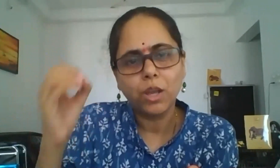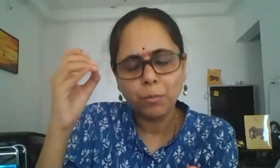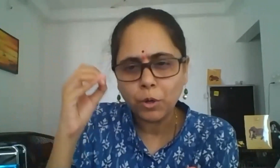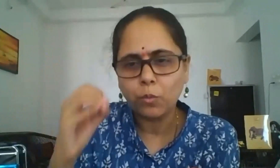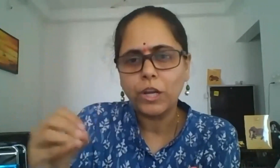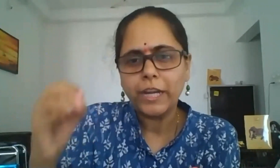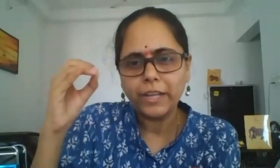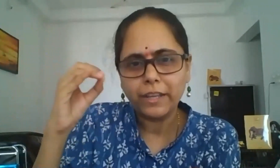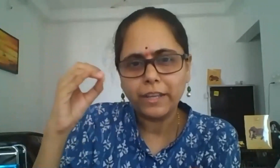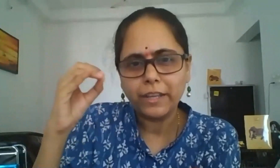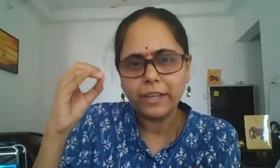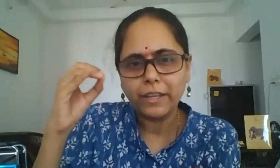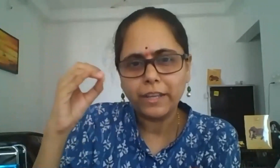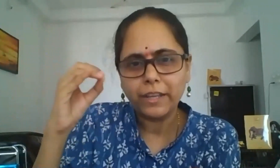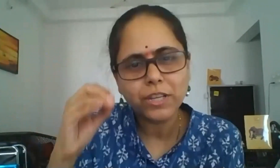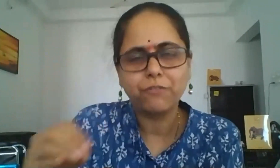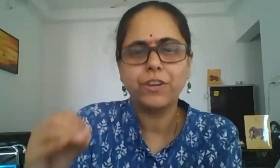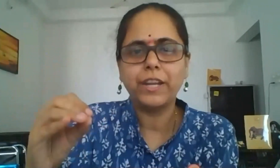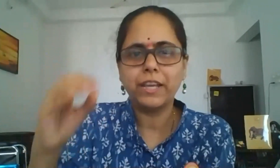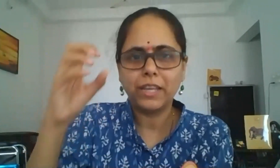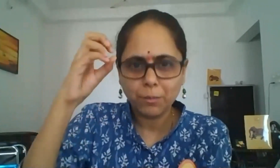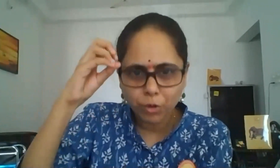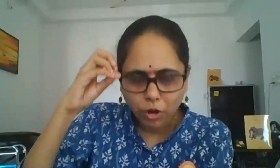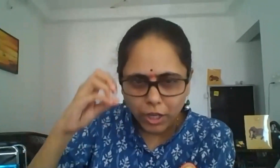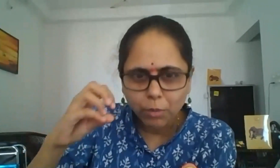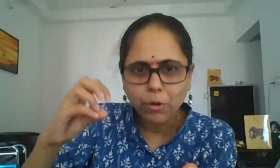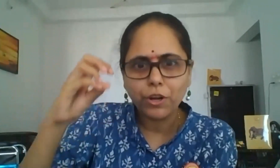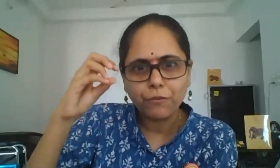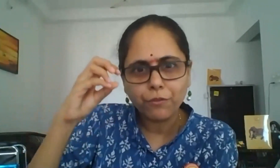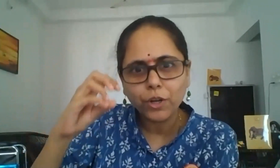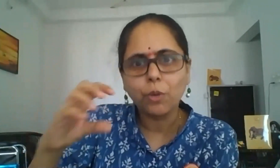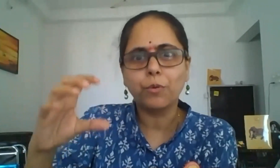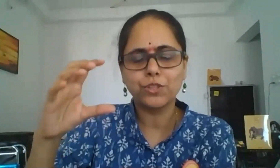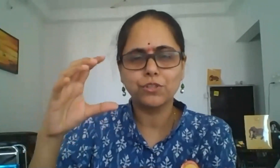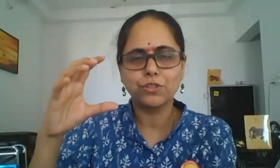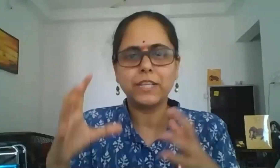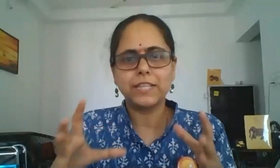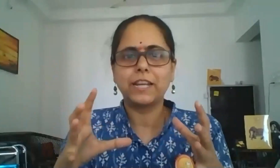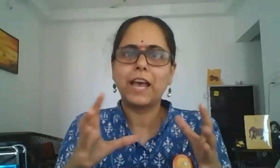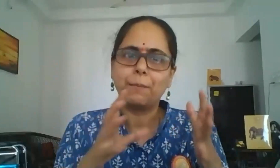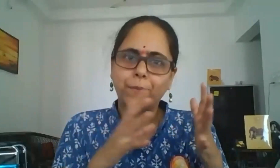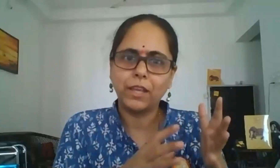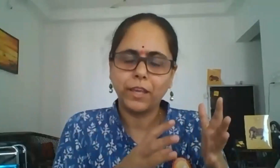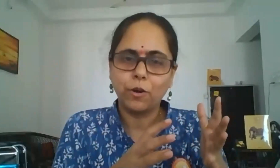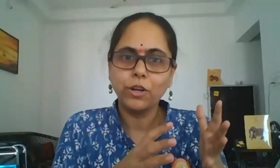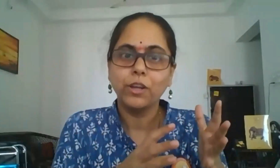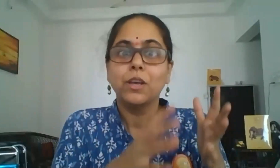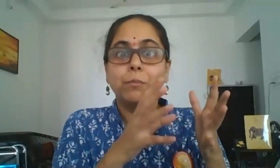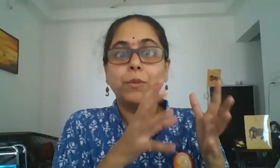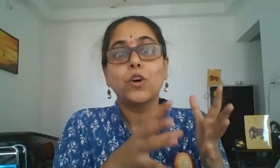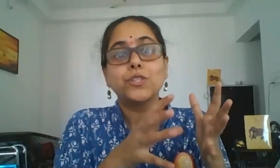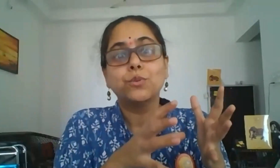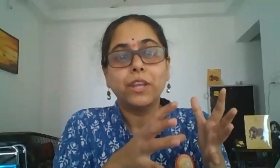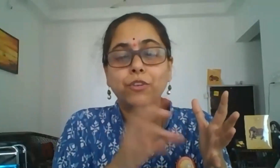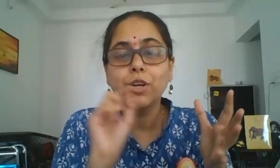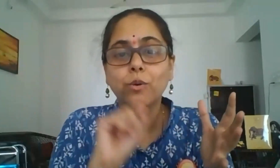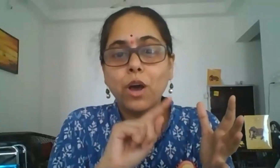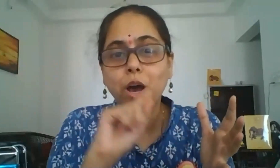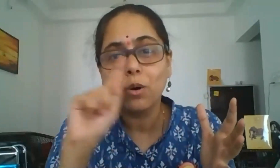about volunteer almost every day, keep talking about different opportunities that are happening around, because you never know how